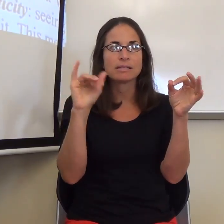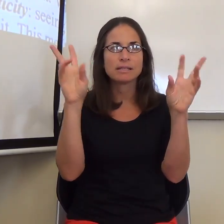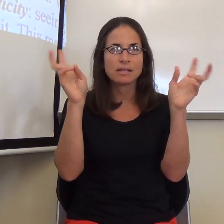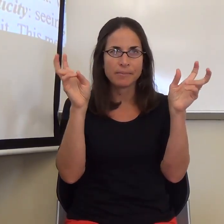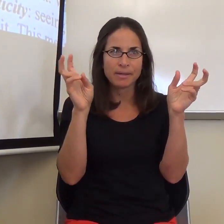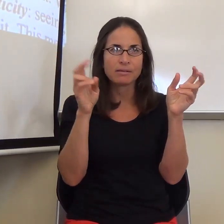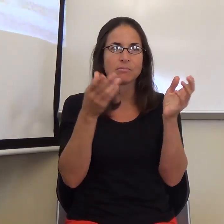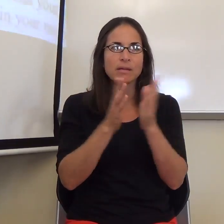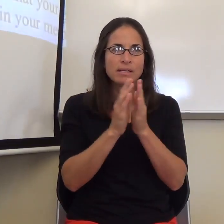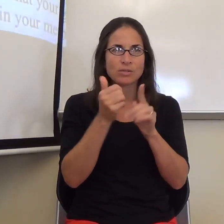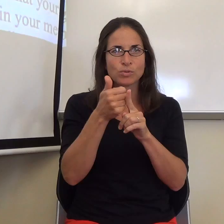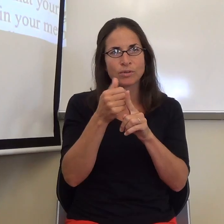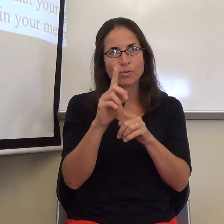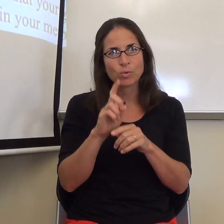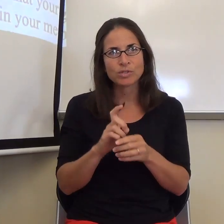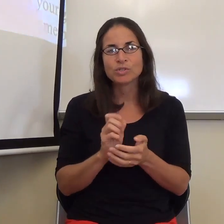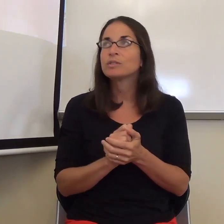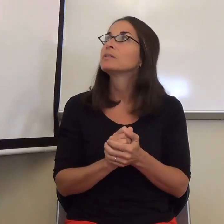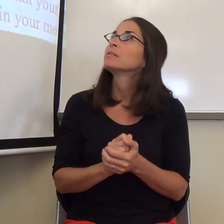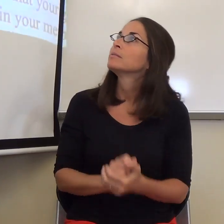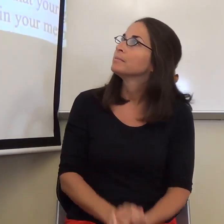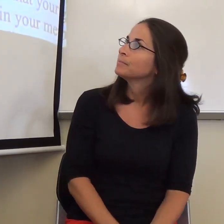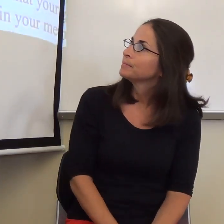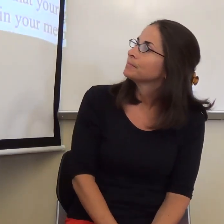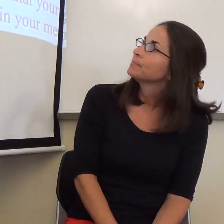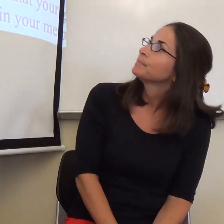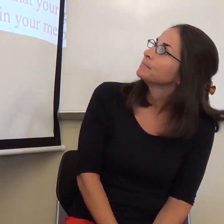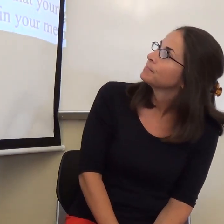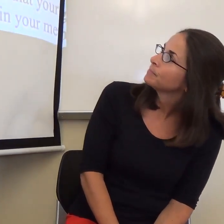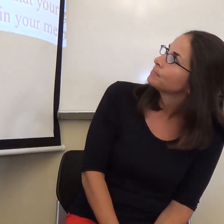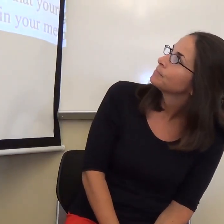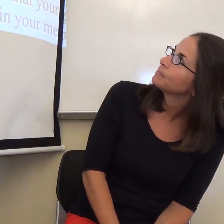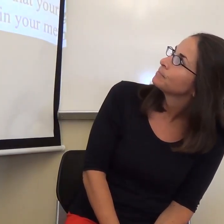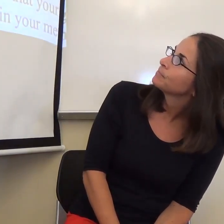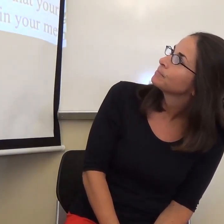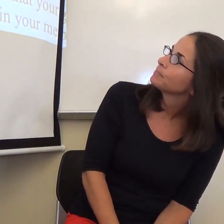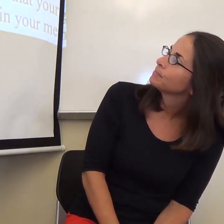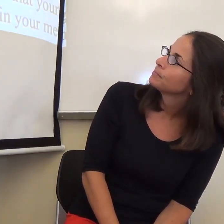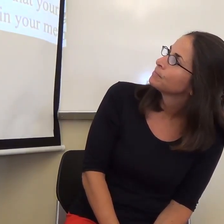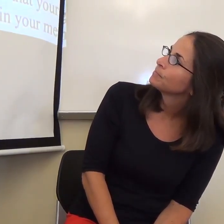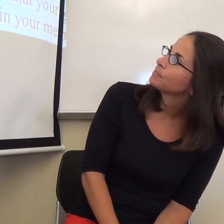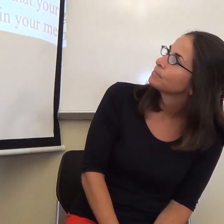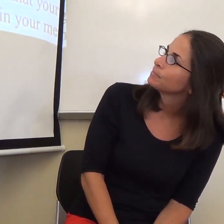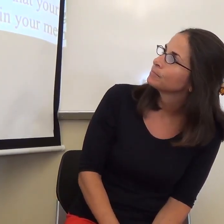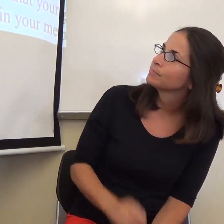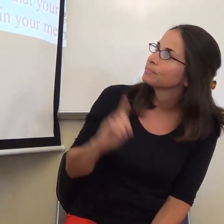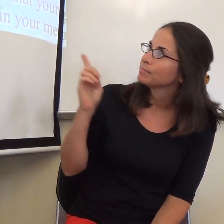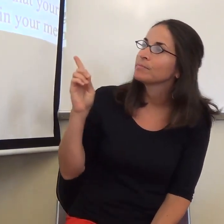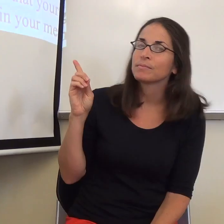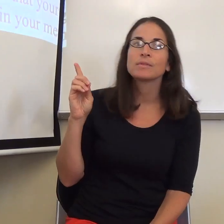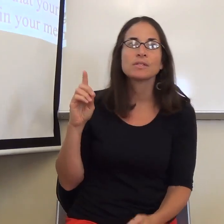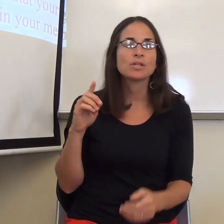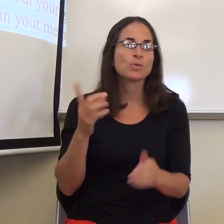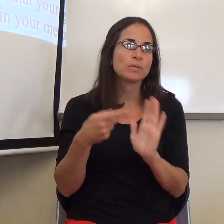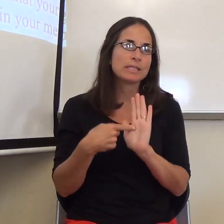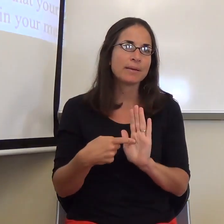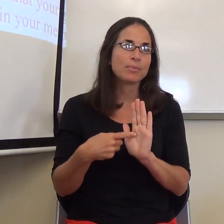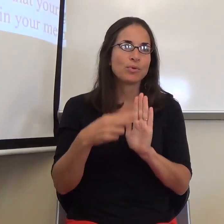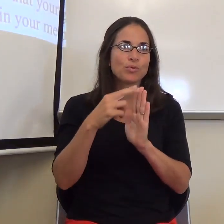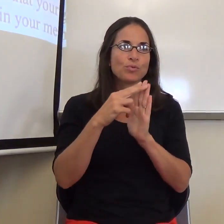here, we would have highlighted this and asked ourselves that question. What's the difference? Okay.